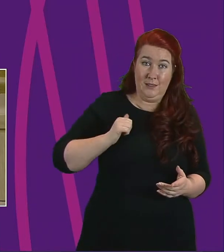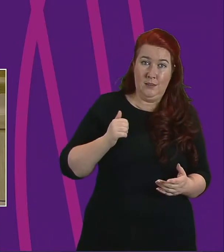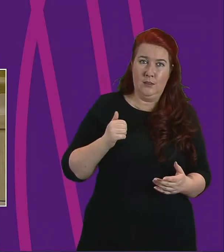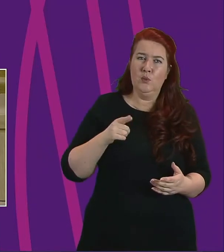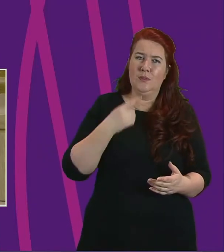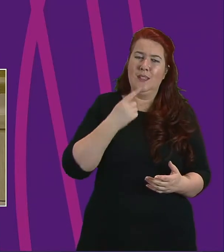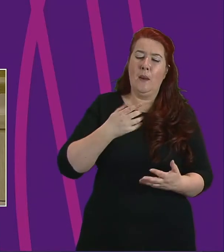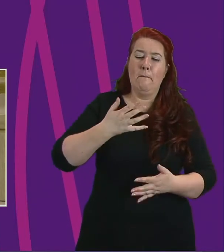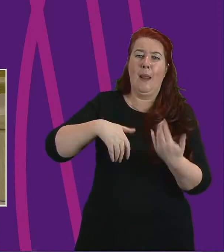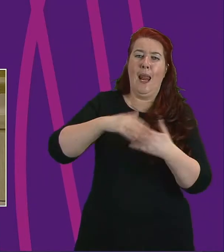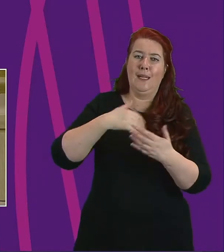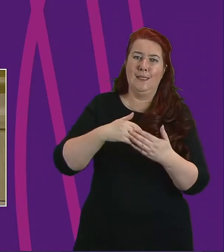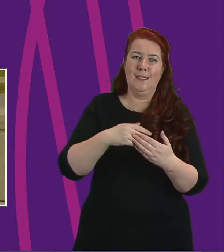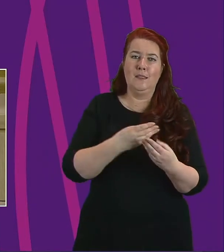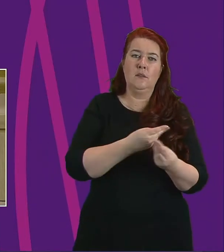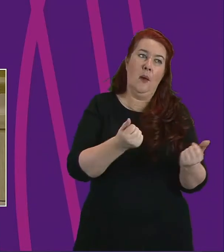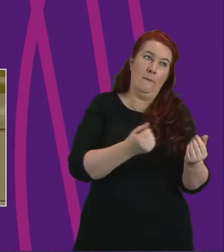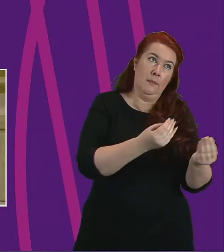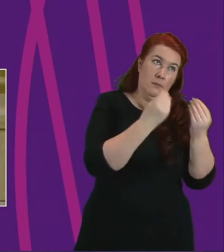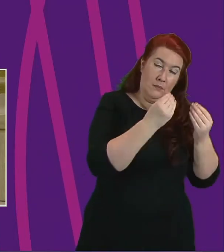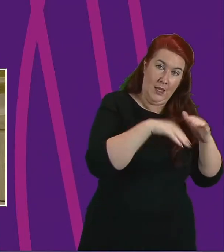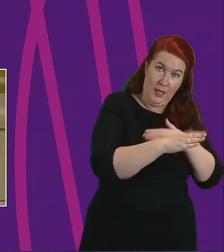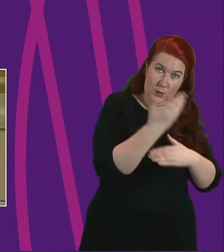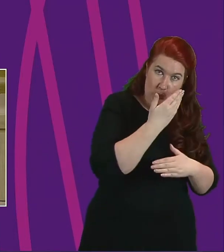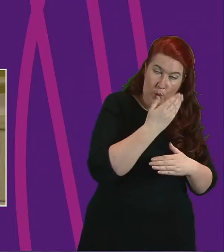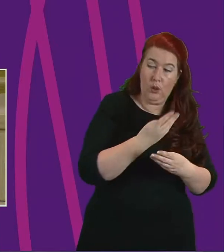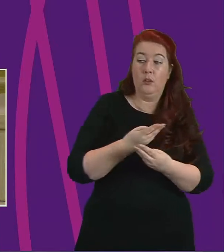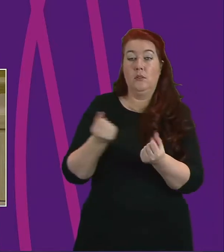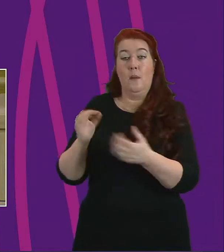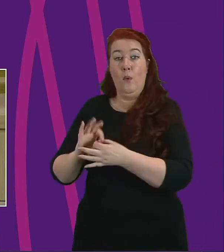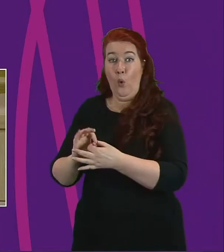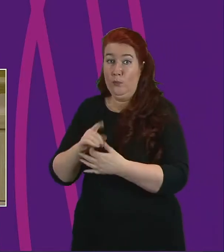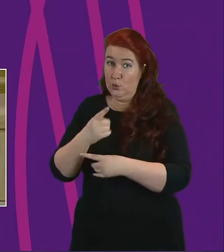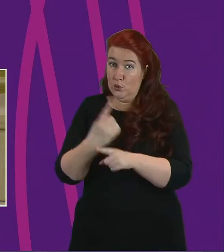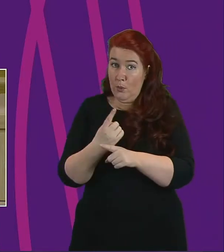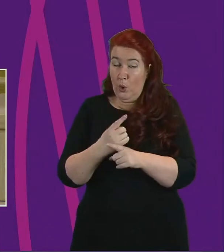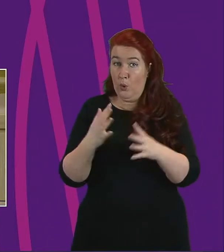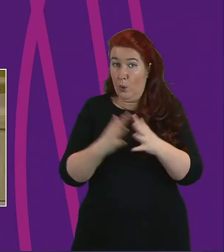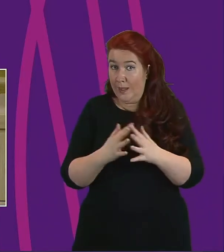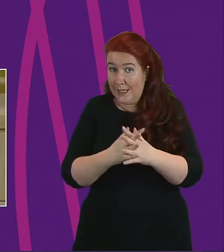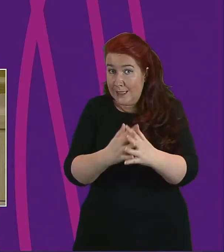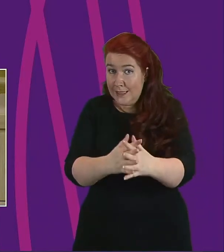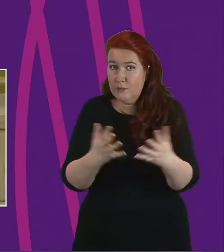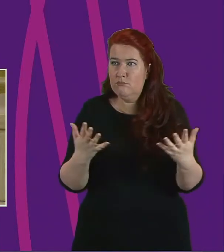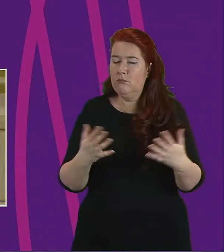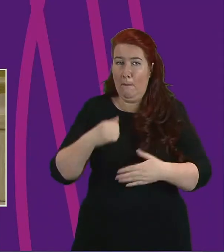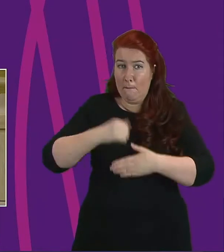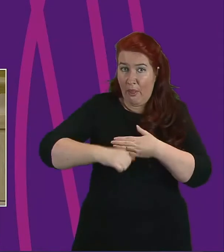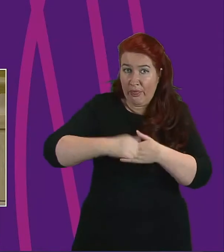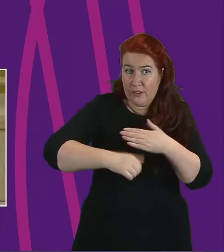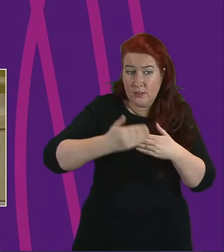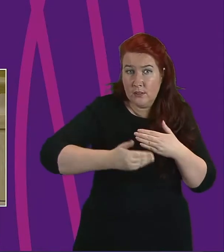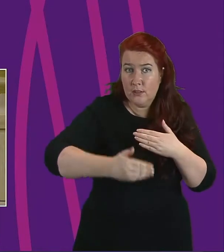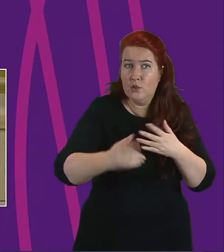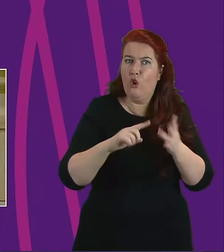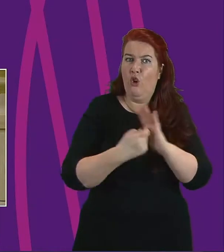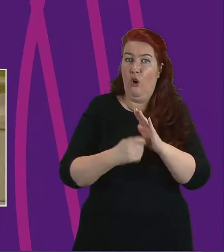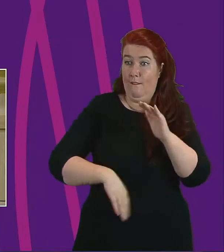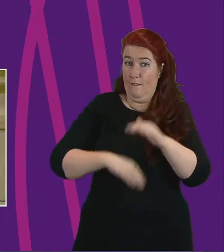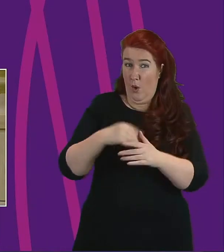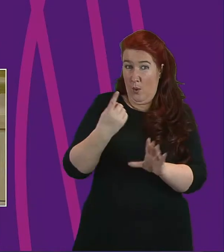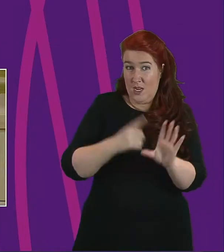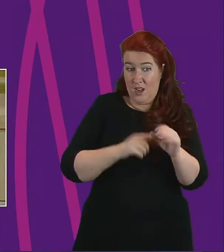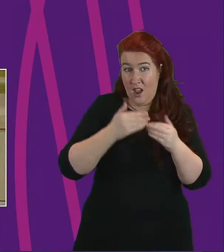blended learning model might last? Are we talking weeks, months, or all of next academic year? If